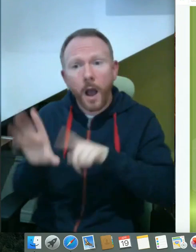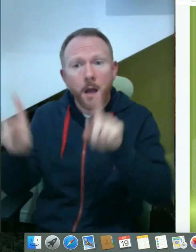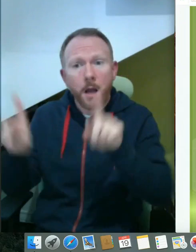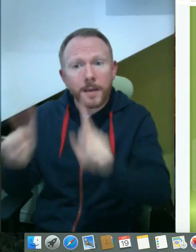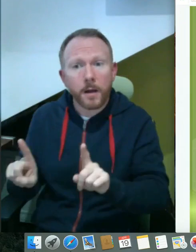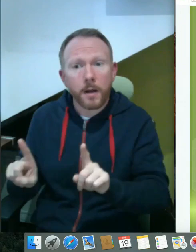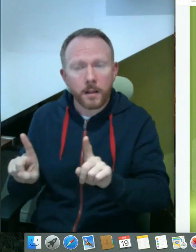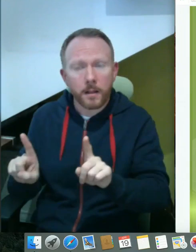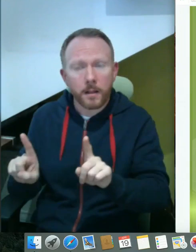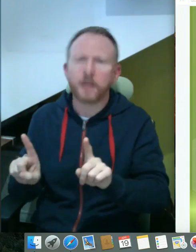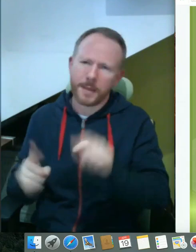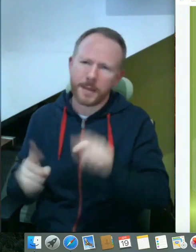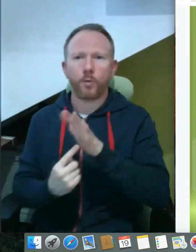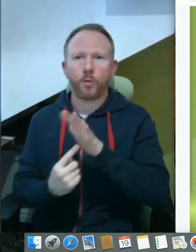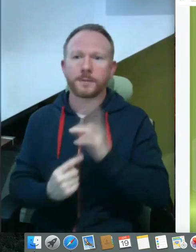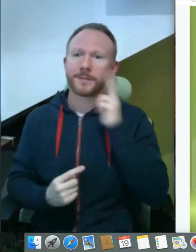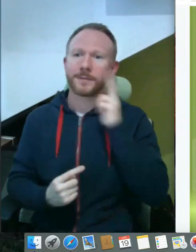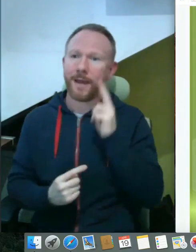communication.